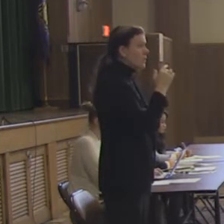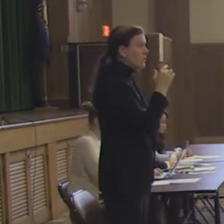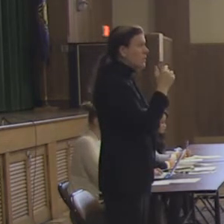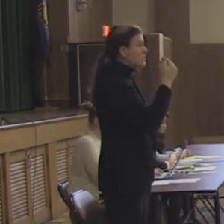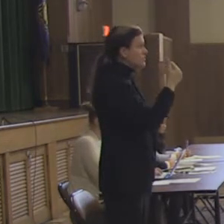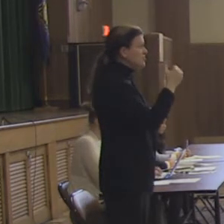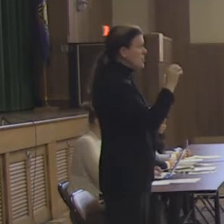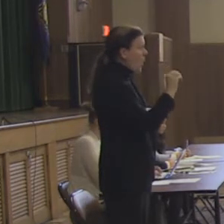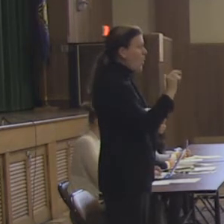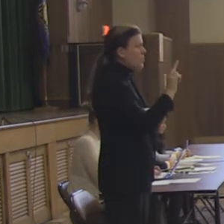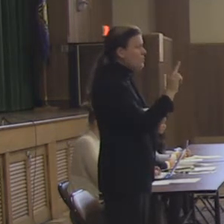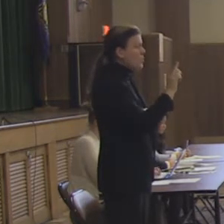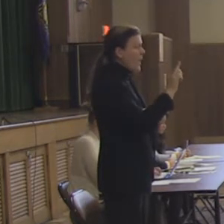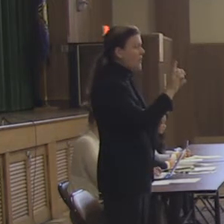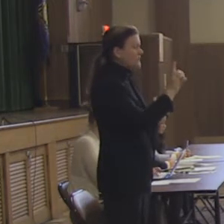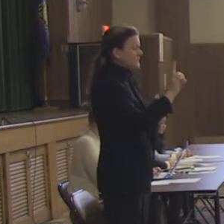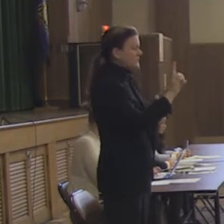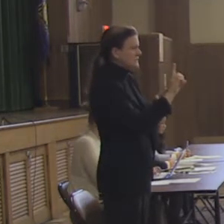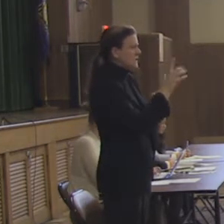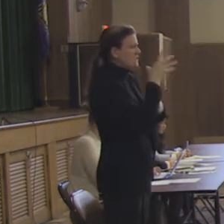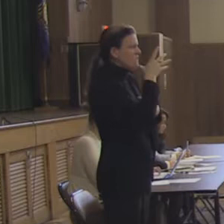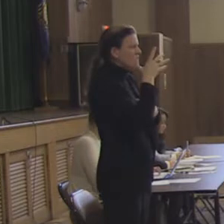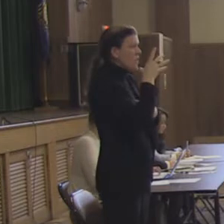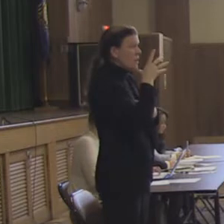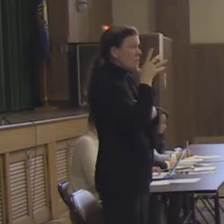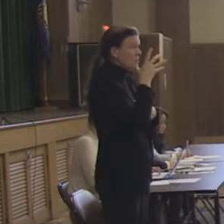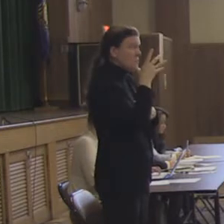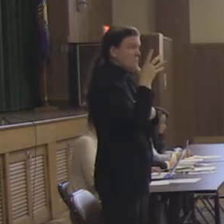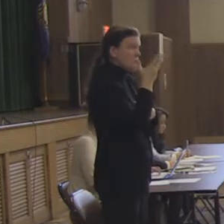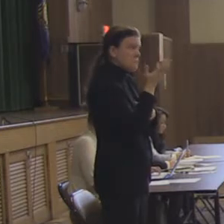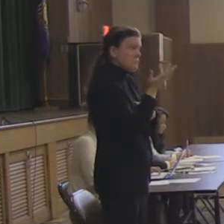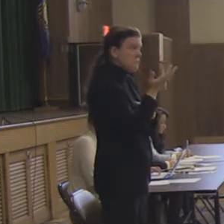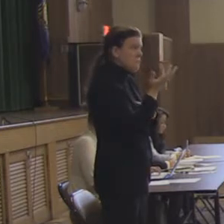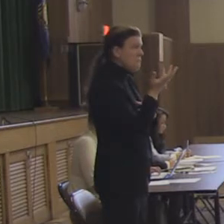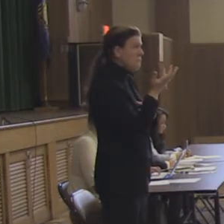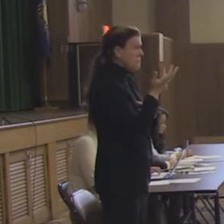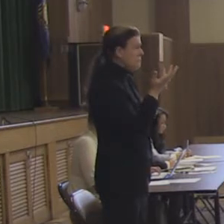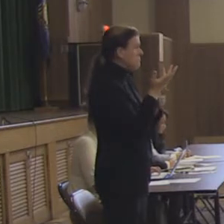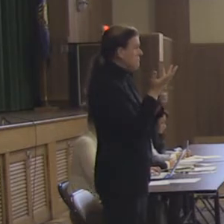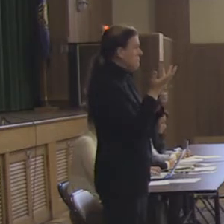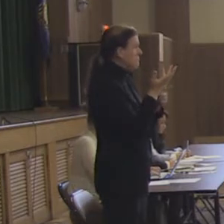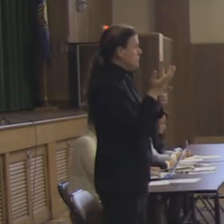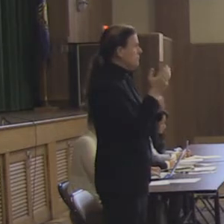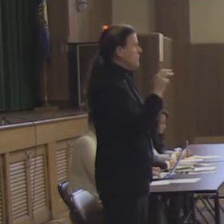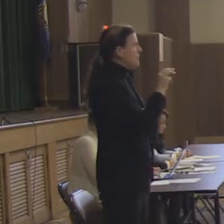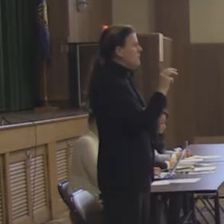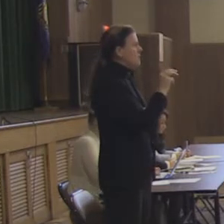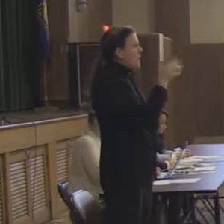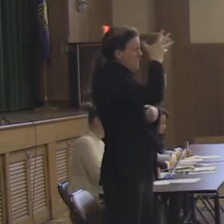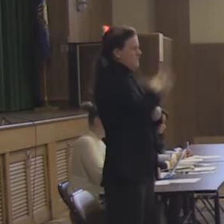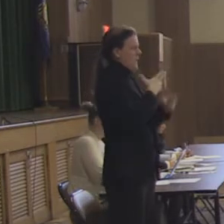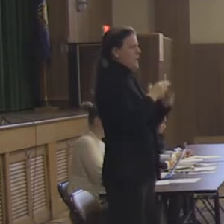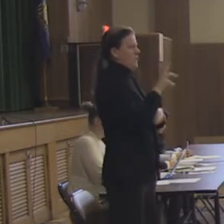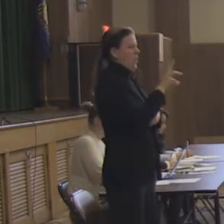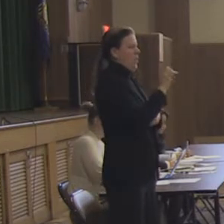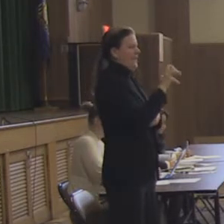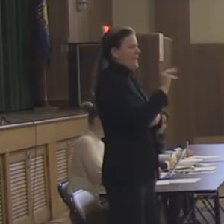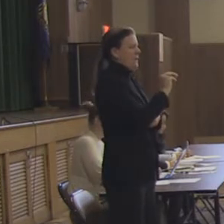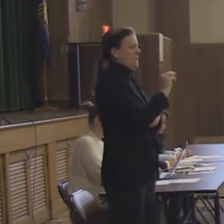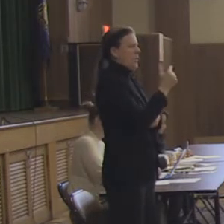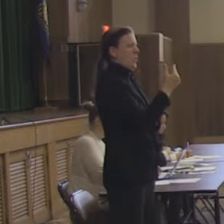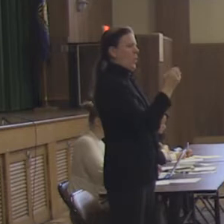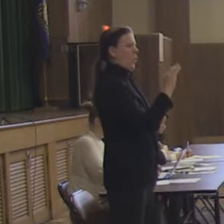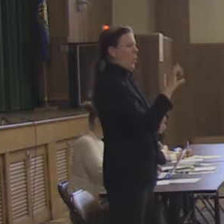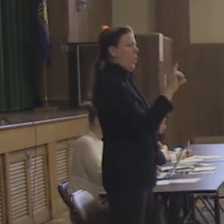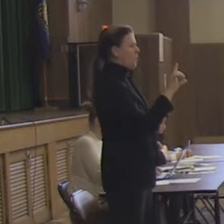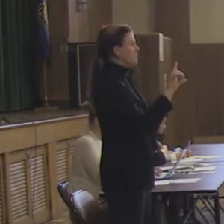that? G-O-U-L-D Farm. Okay. It's William Gould Associates. Okay, thank you. And